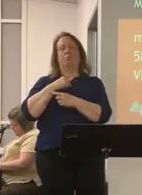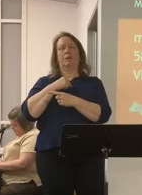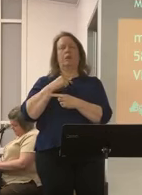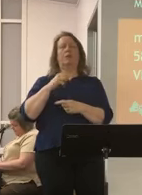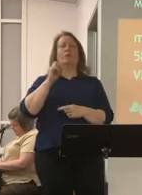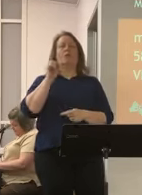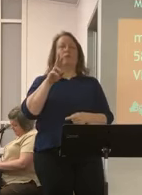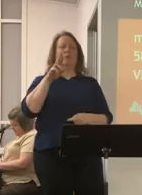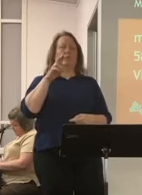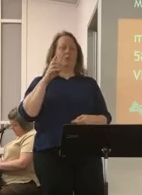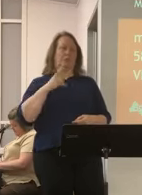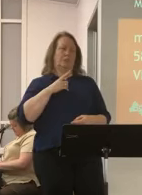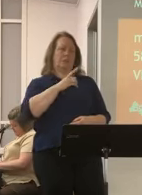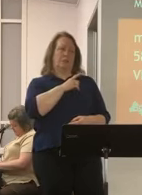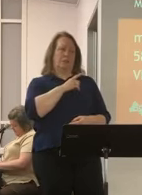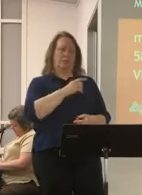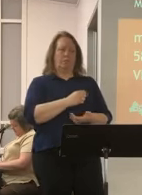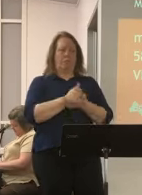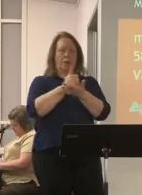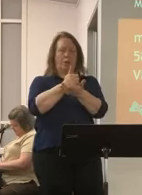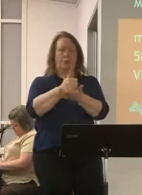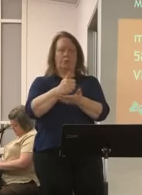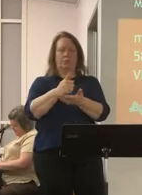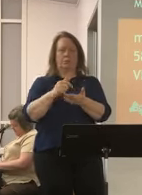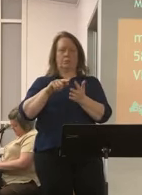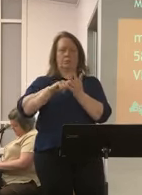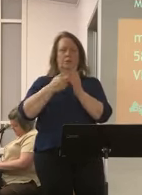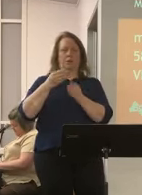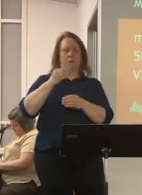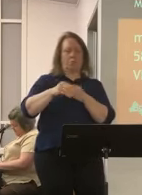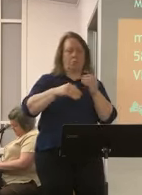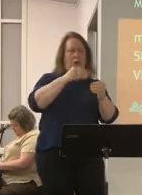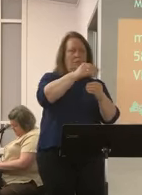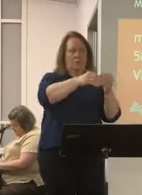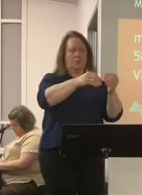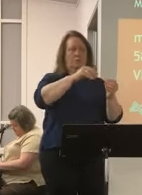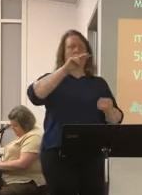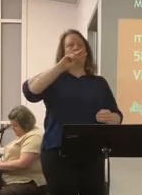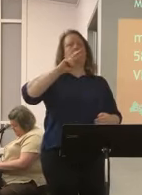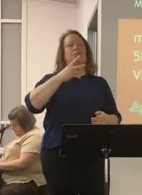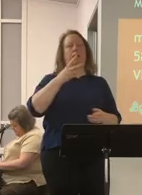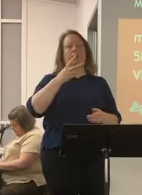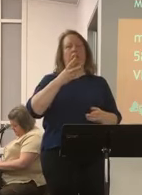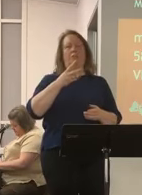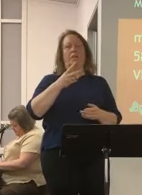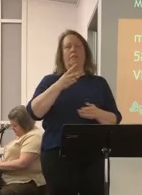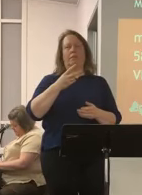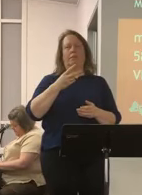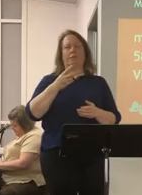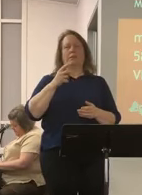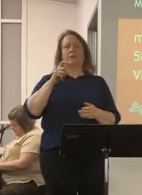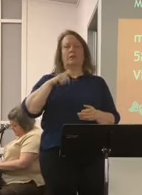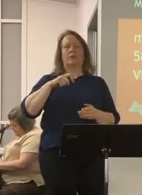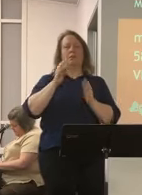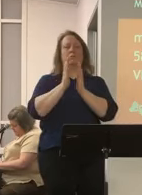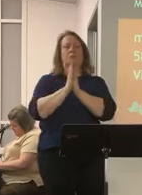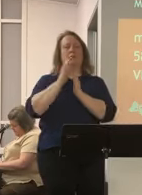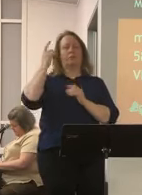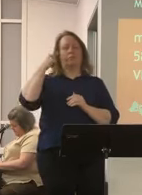and we will help you start that process. Secondly, these people, you need to pray for these